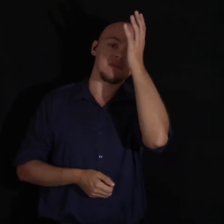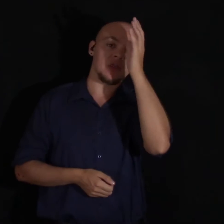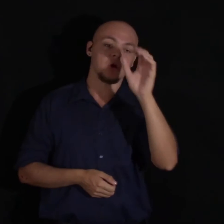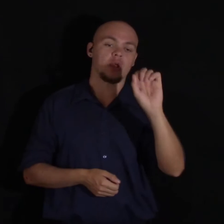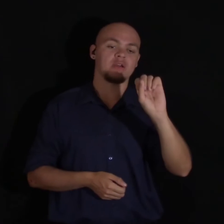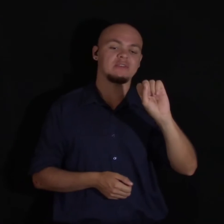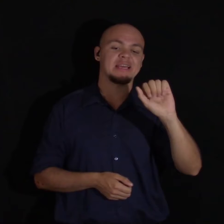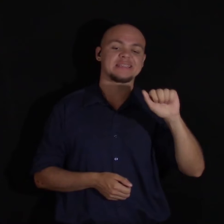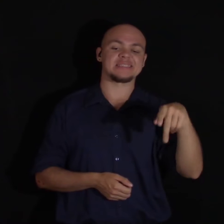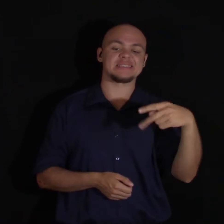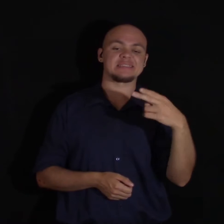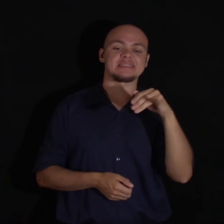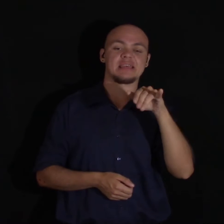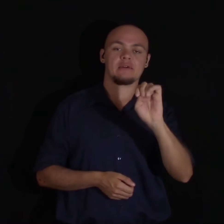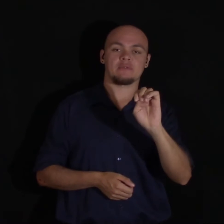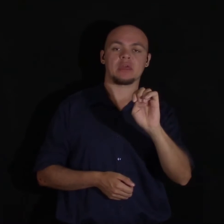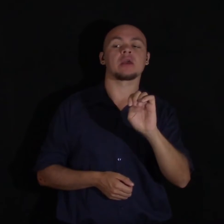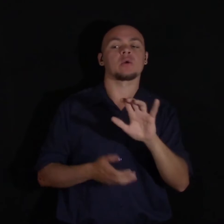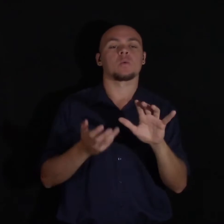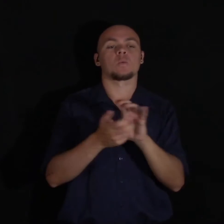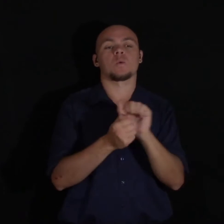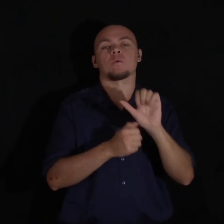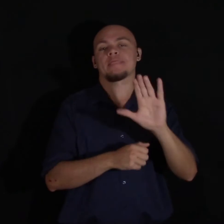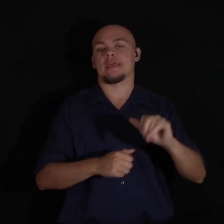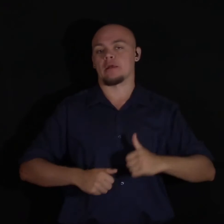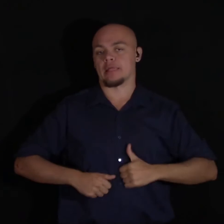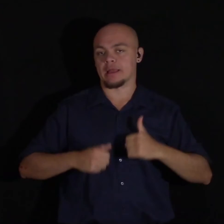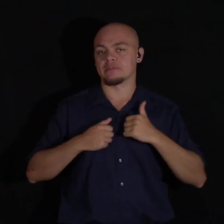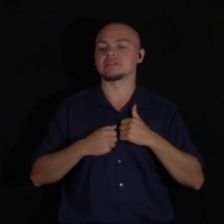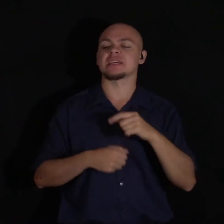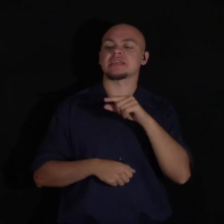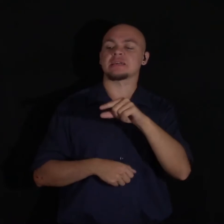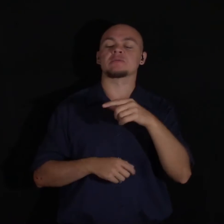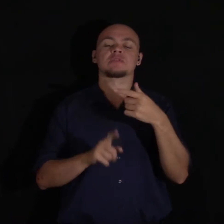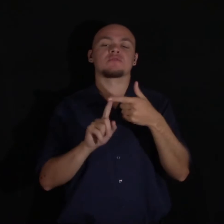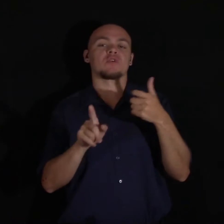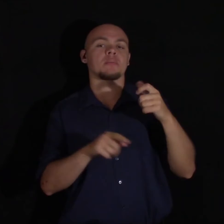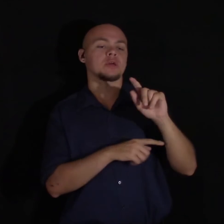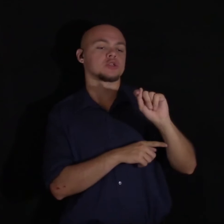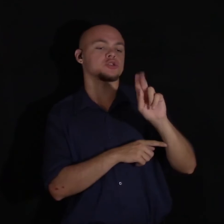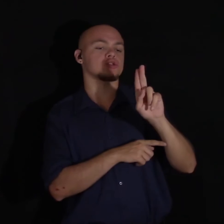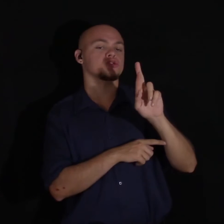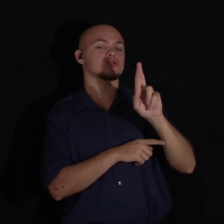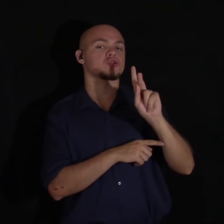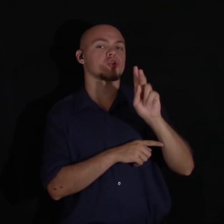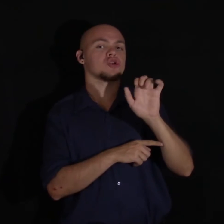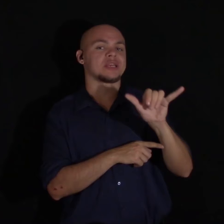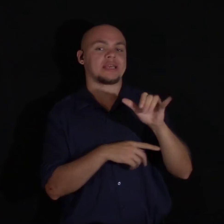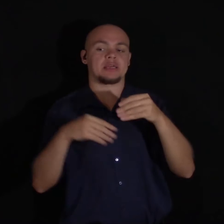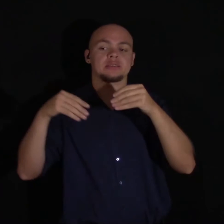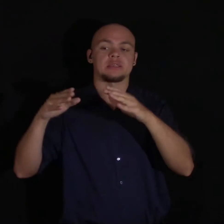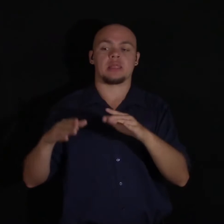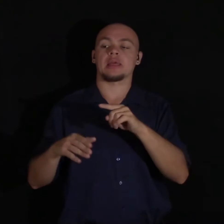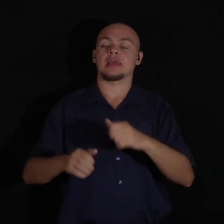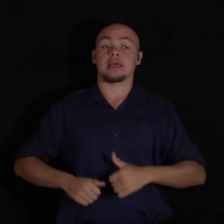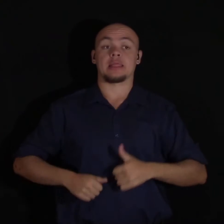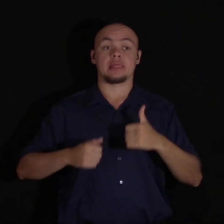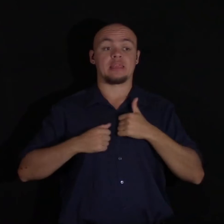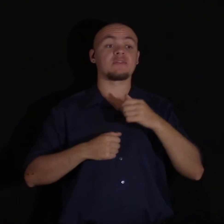their ruin. He was a Turkish merchant, and had inhabited Paris for many years, when, for some